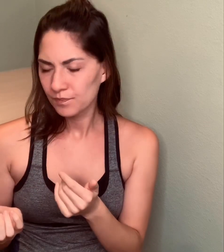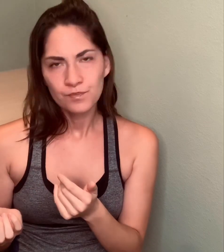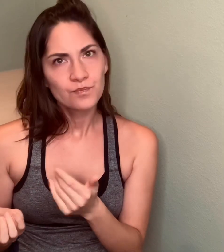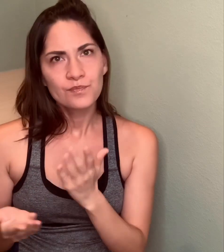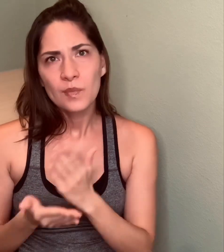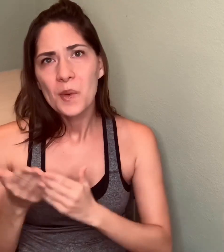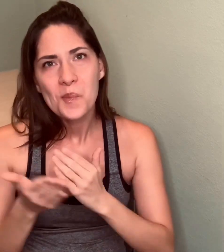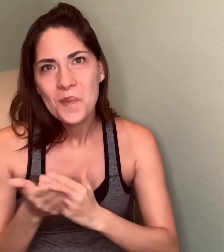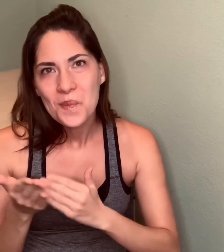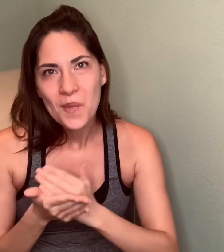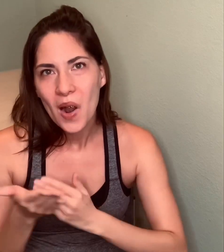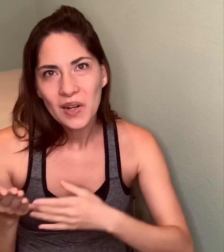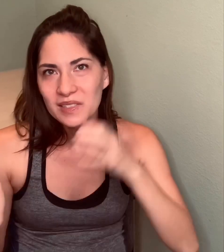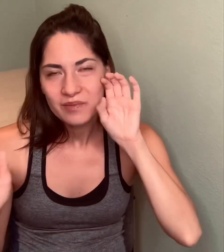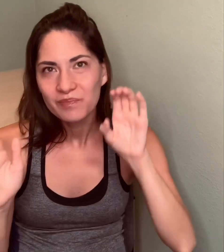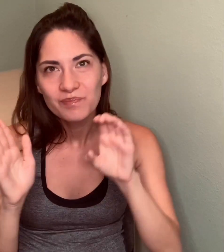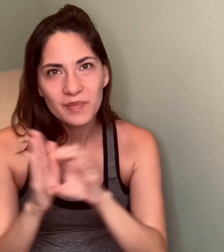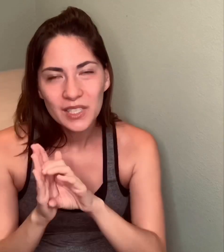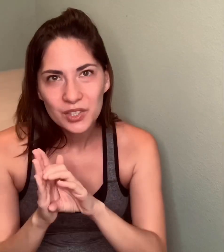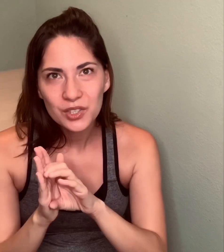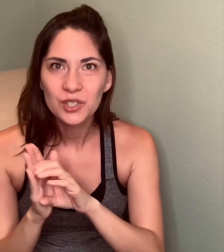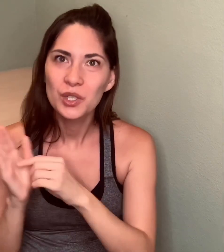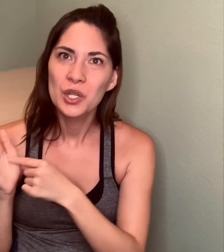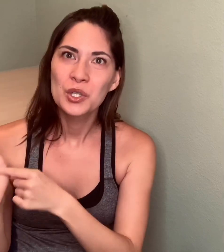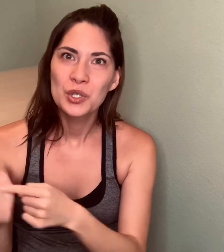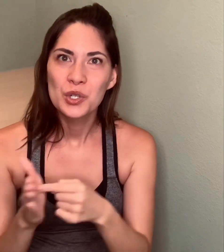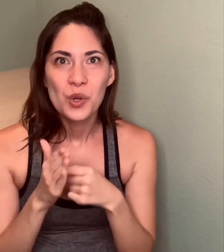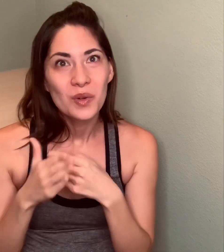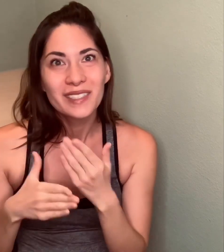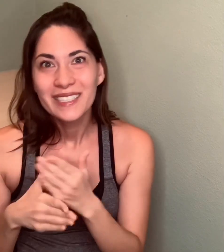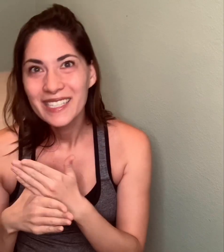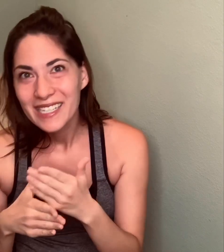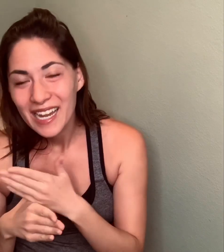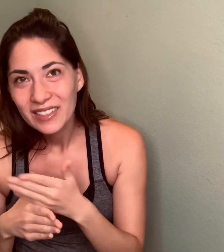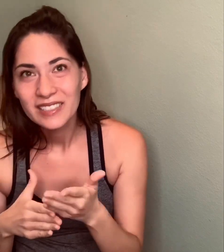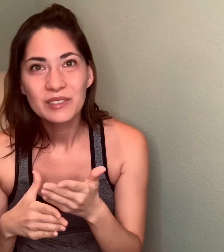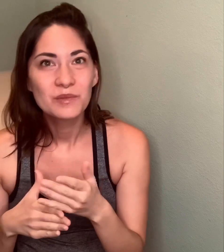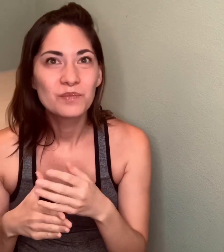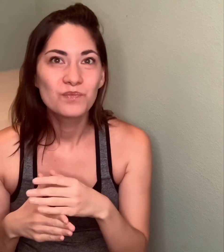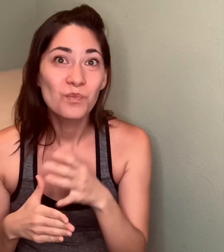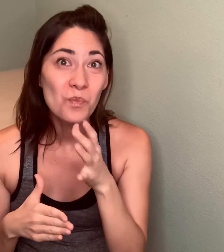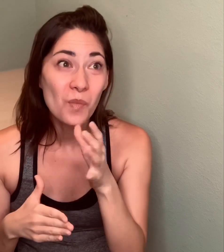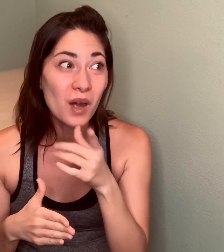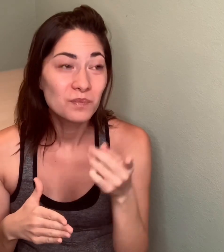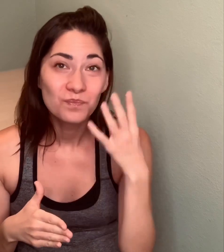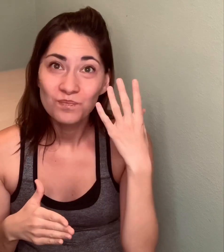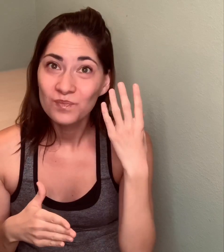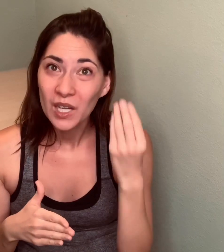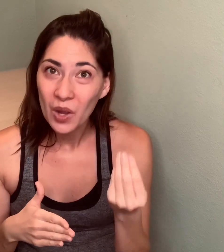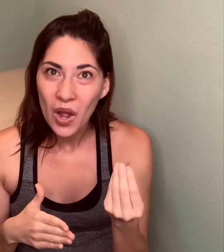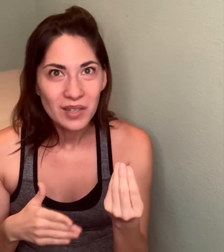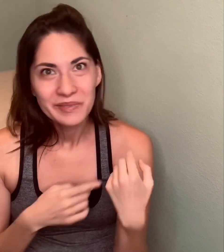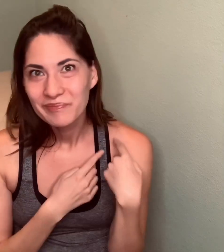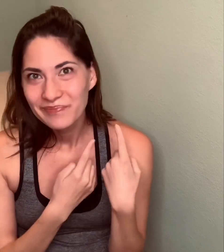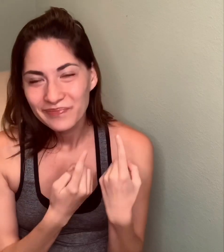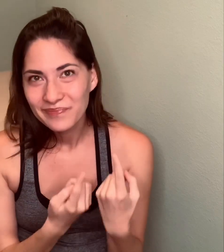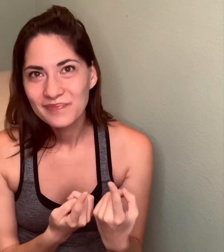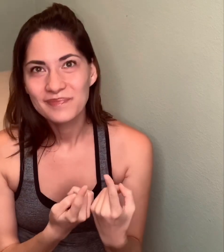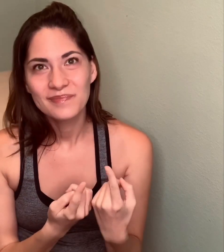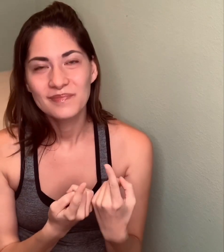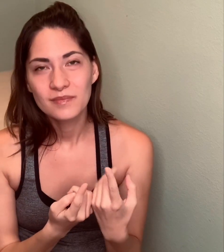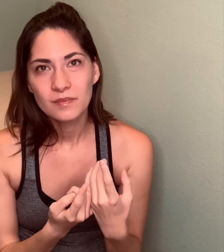mom who's been gone, what they've been up to. They're sharing their favorite pictures, their favorite memories. And it really reminded me of when my